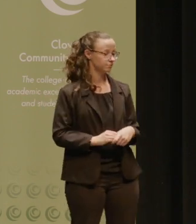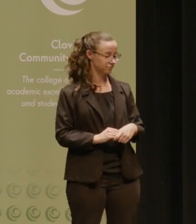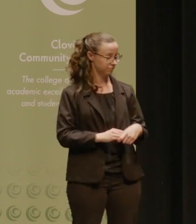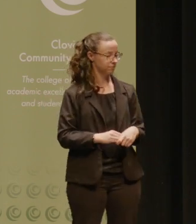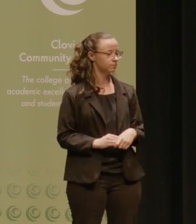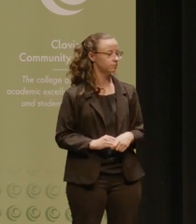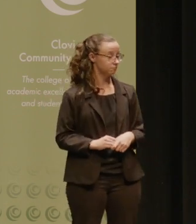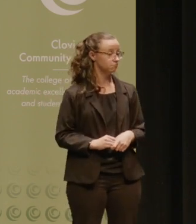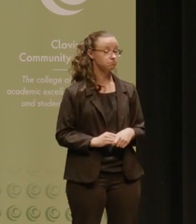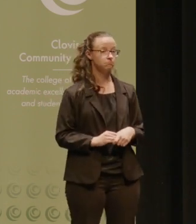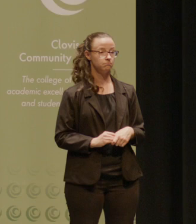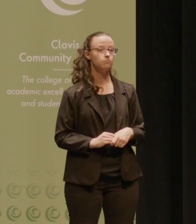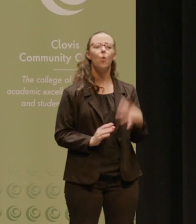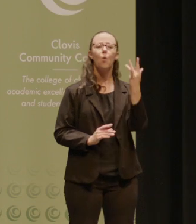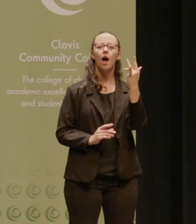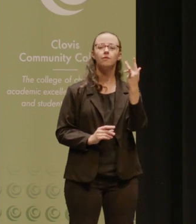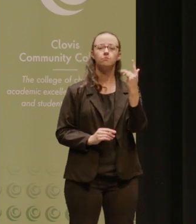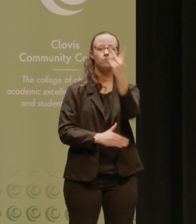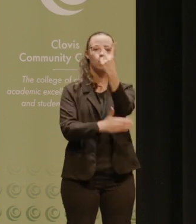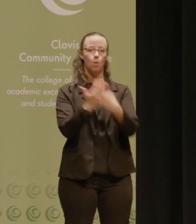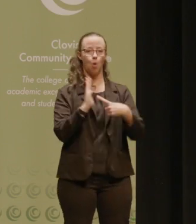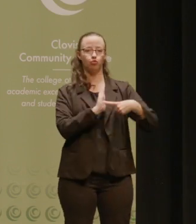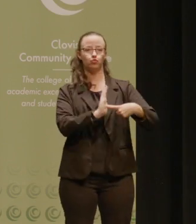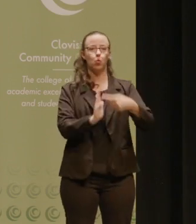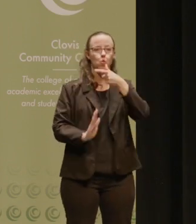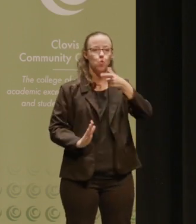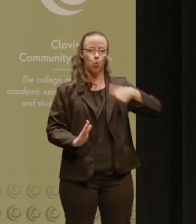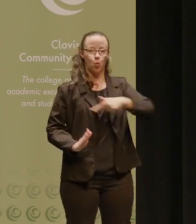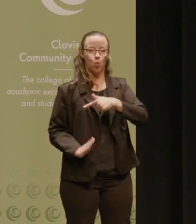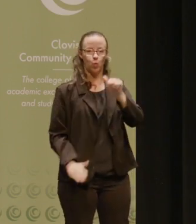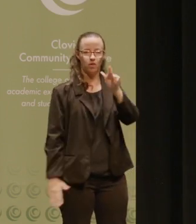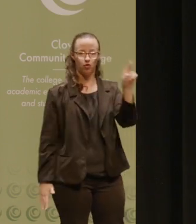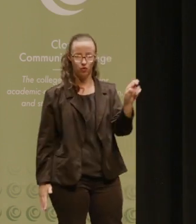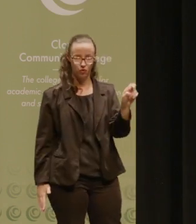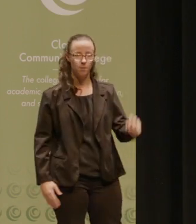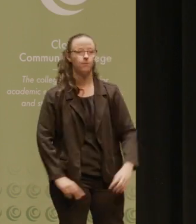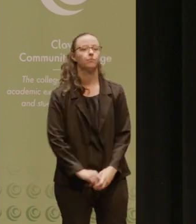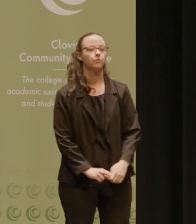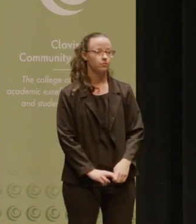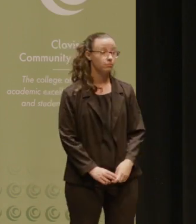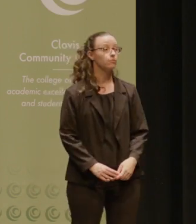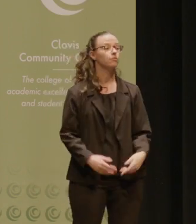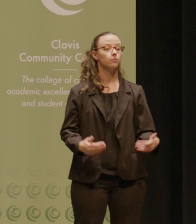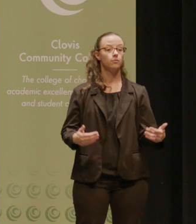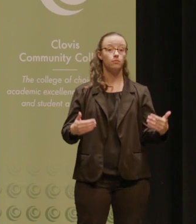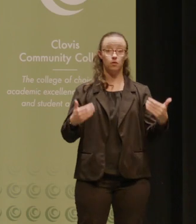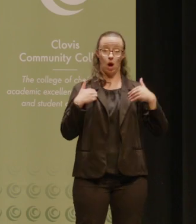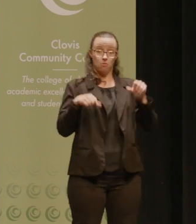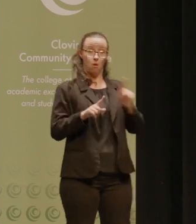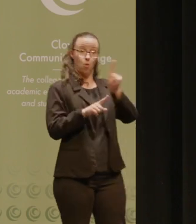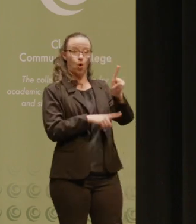because I think both talk about who we are. If you had an opportunity to go